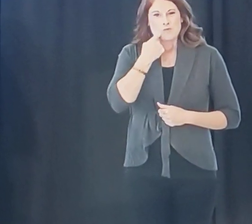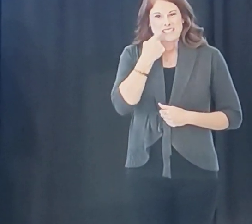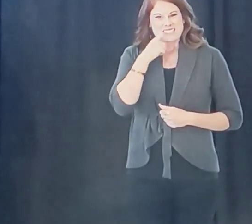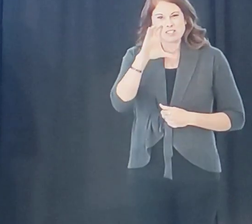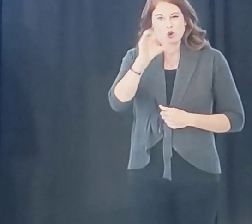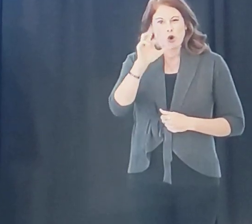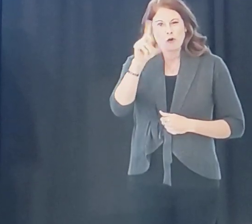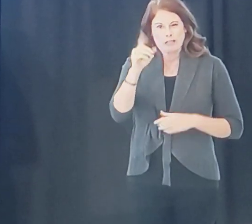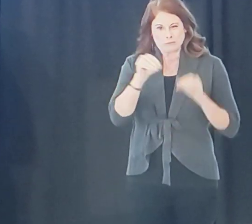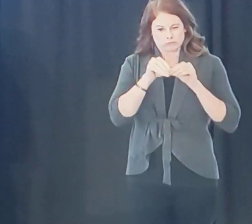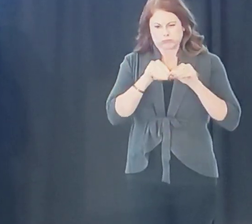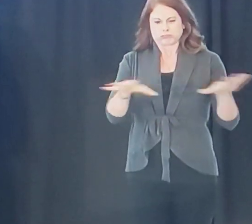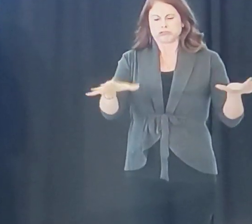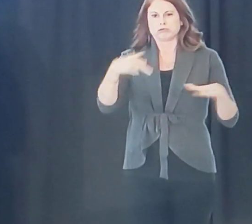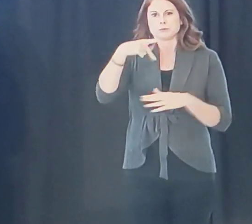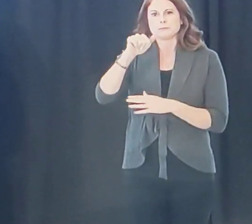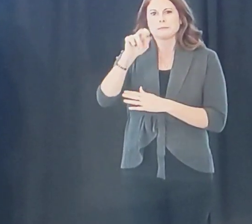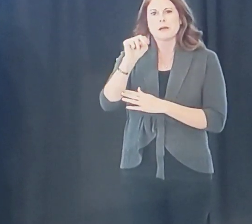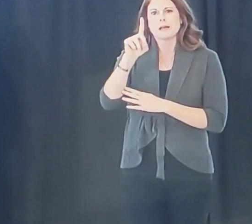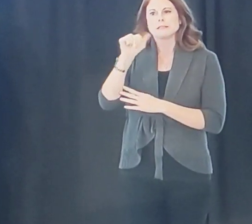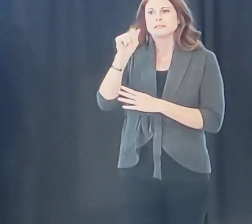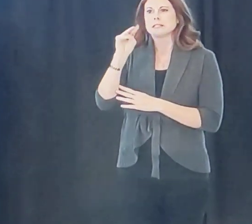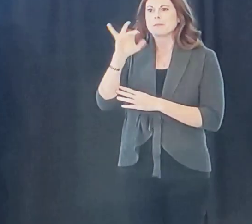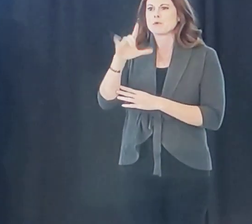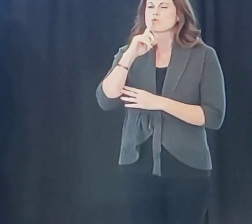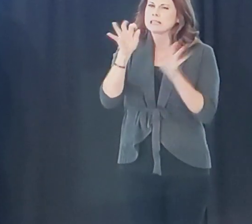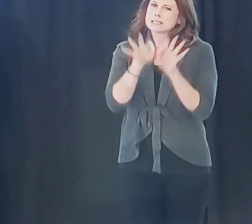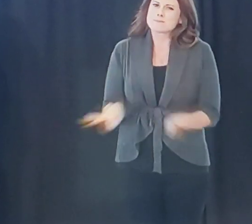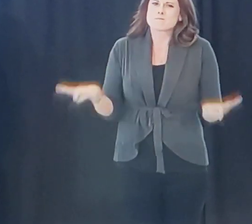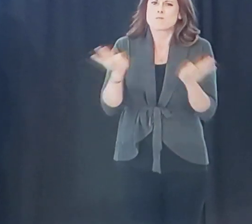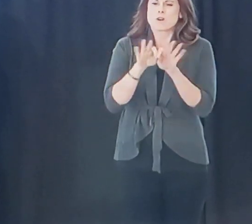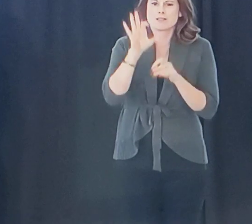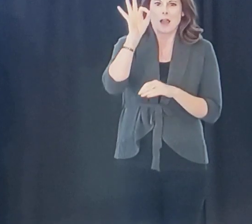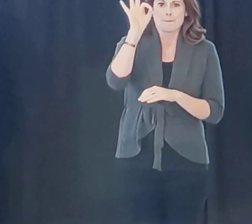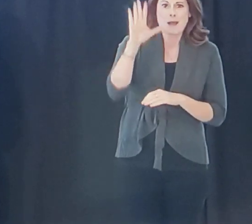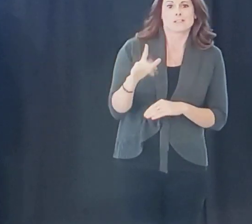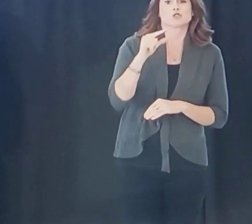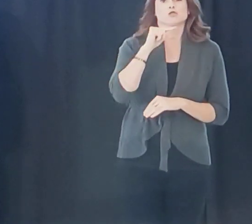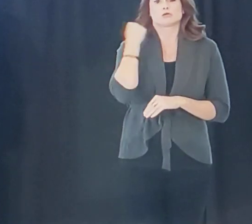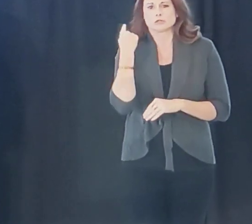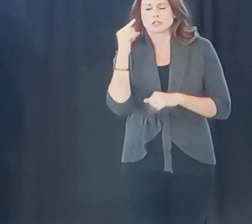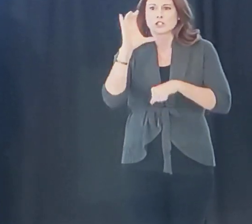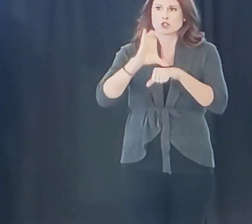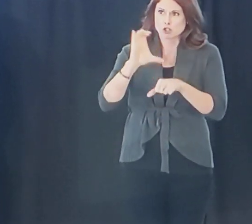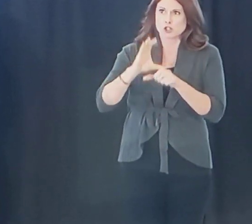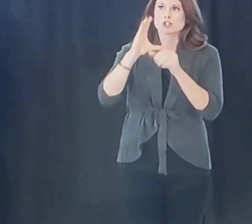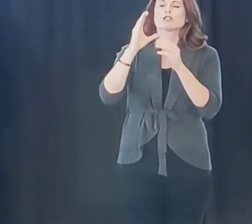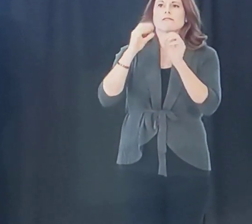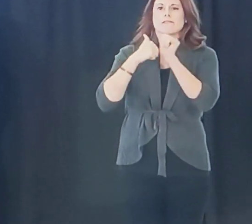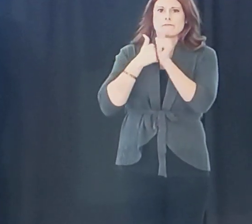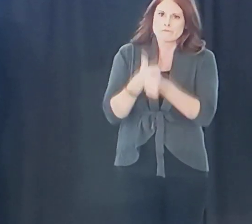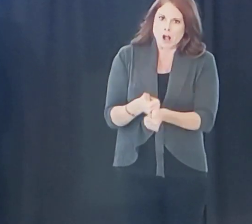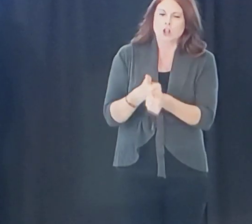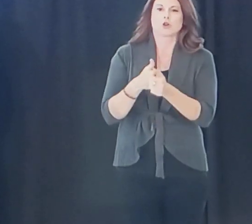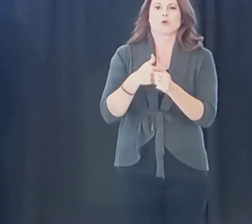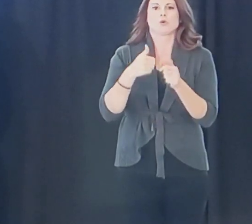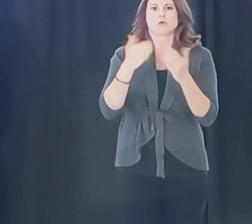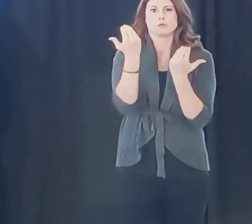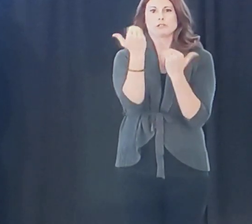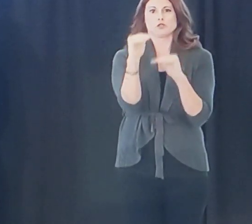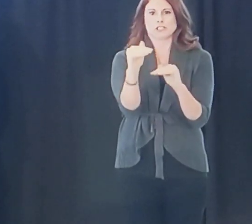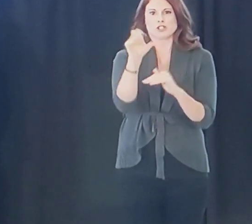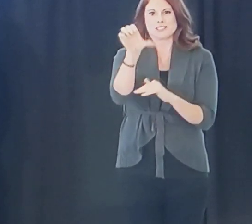pandemic, it is imperative that pastors and churches comply fully with the state and local gathering